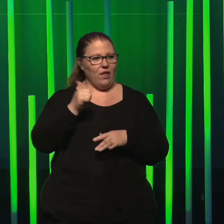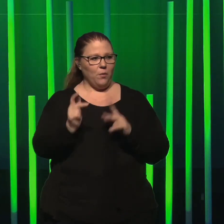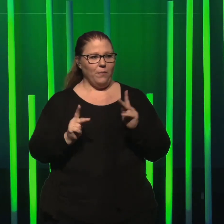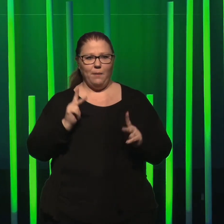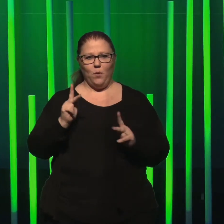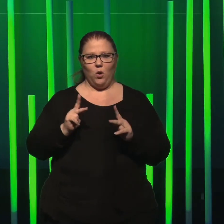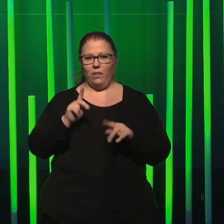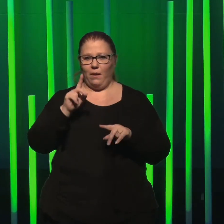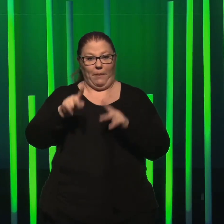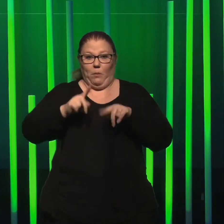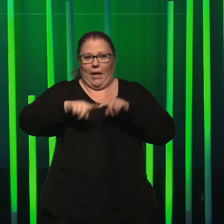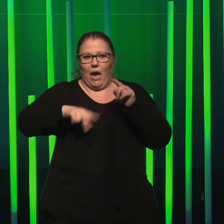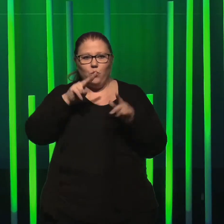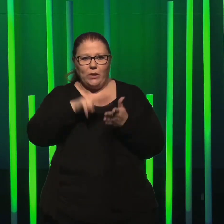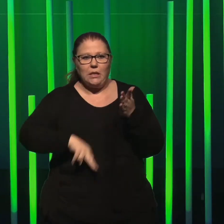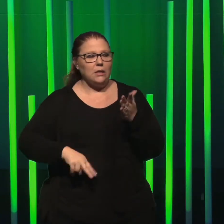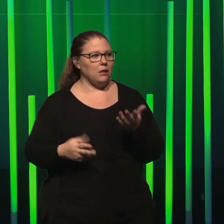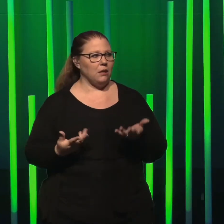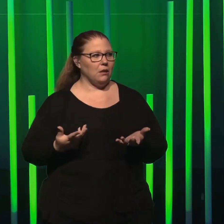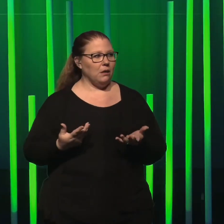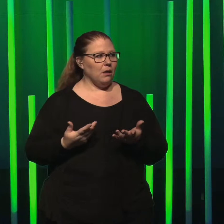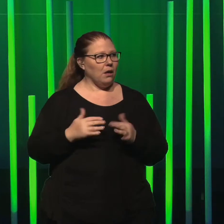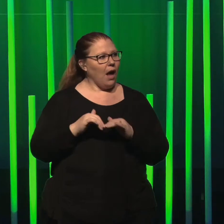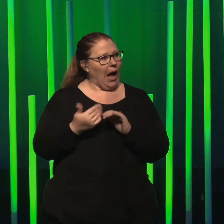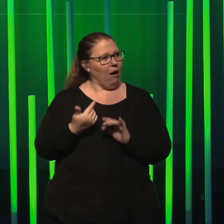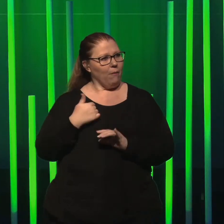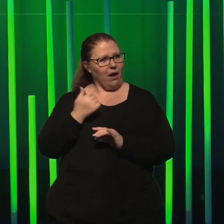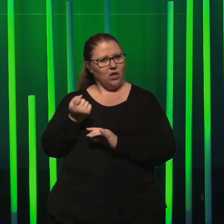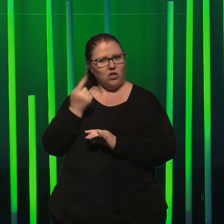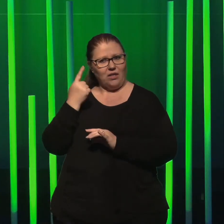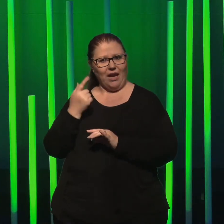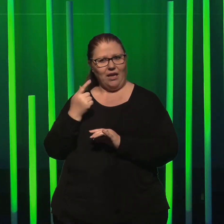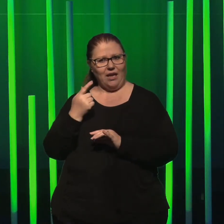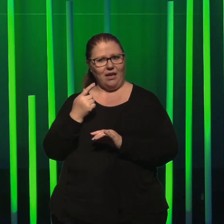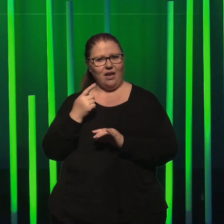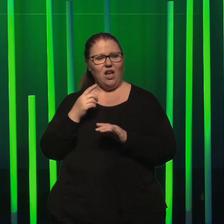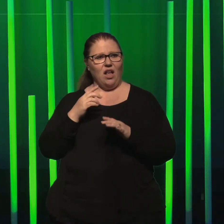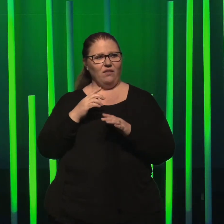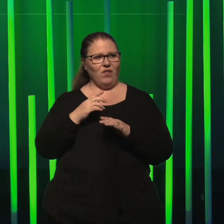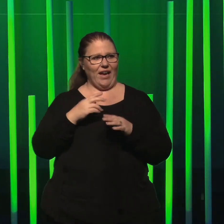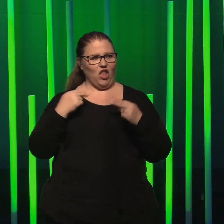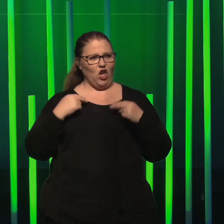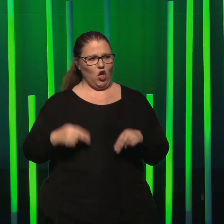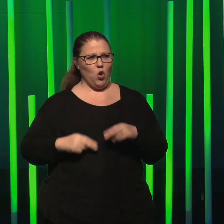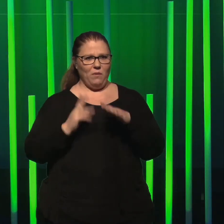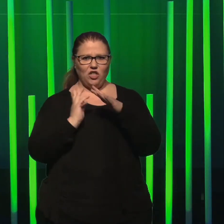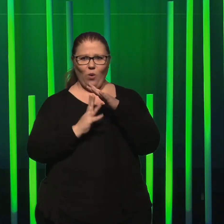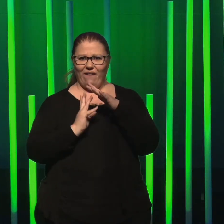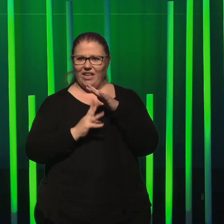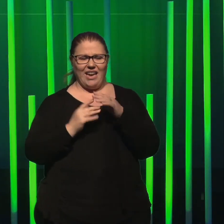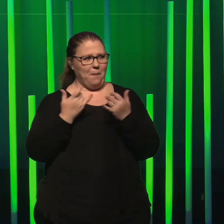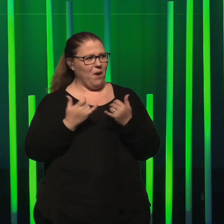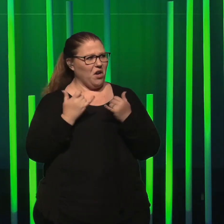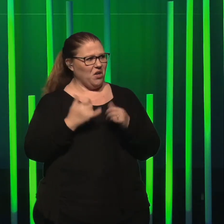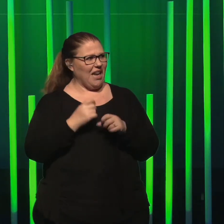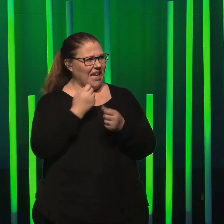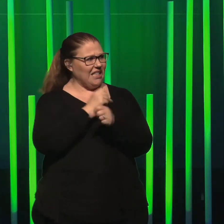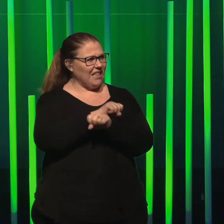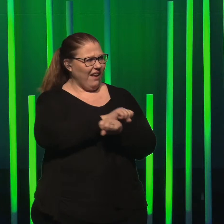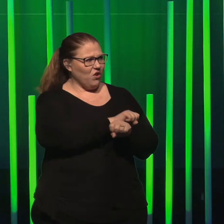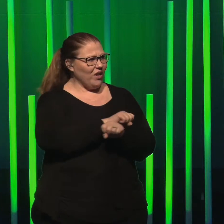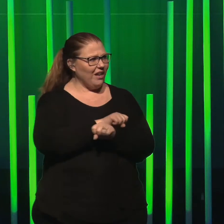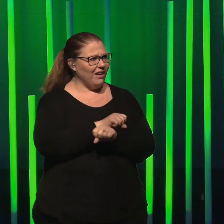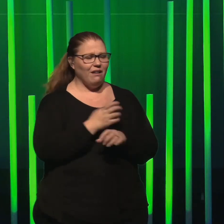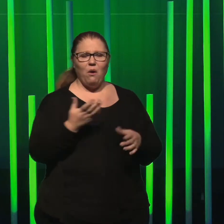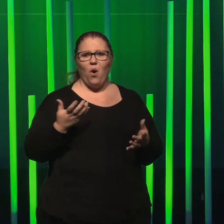illiteracy, right? How am I understanding how human trafficking works in the world and modern day slavery? What does spiritual emptiness